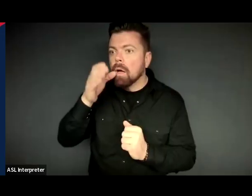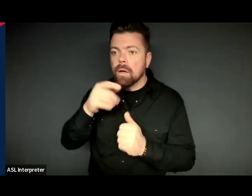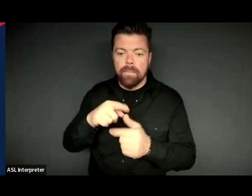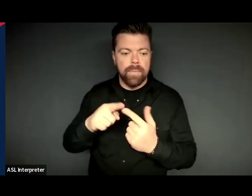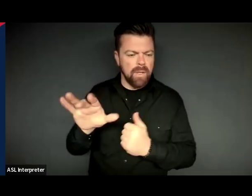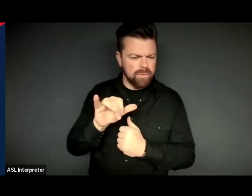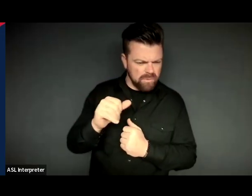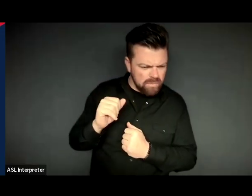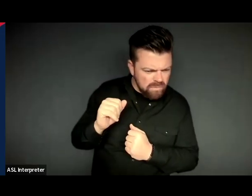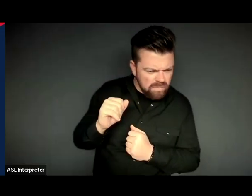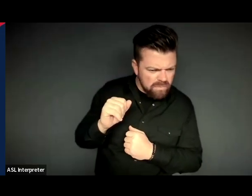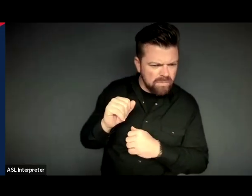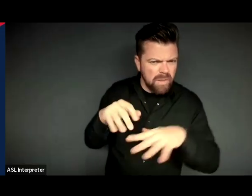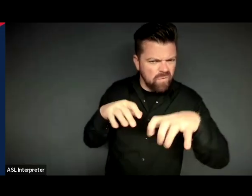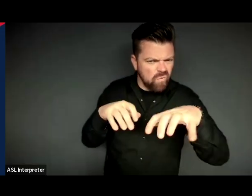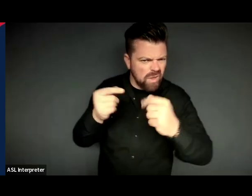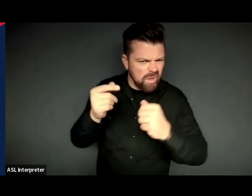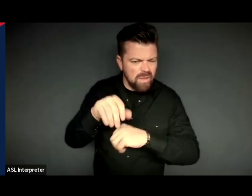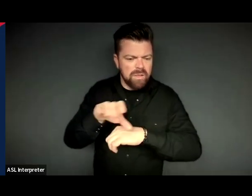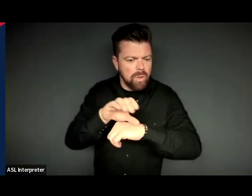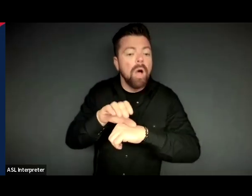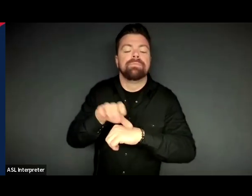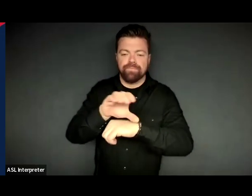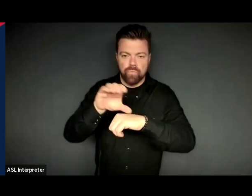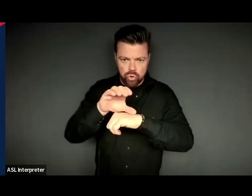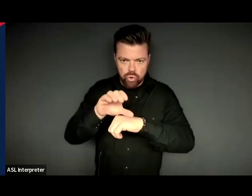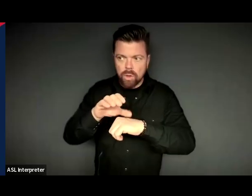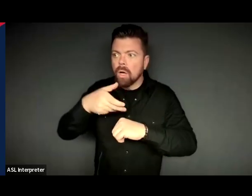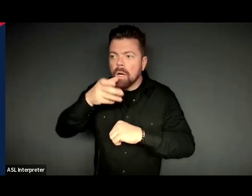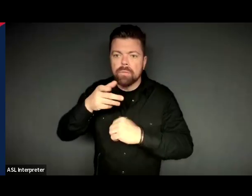gets processed through the body. It has a lot, chocolate has caffeine in it.